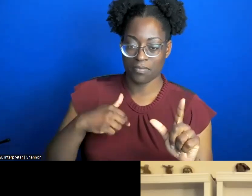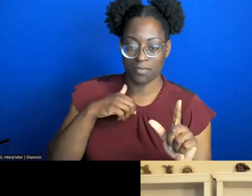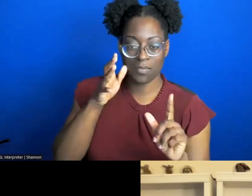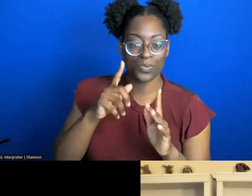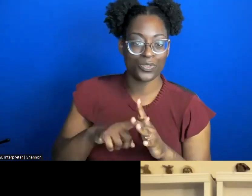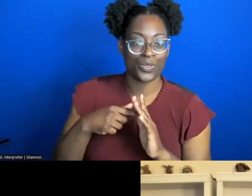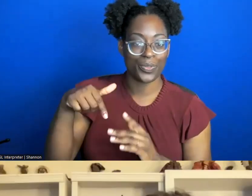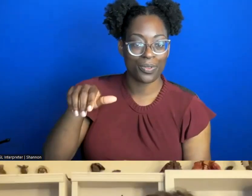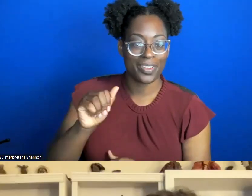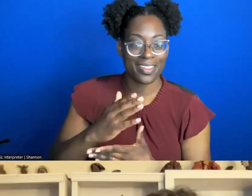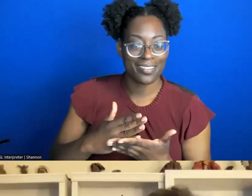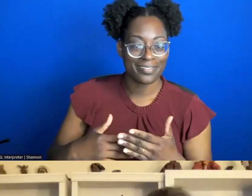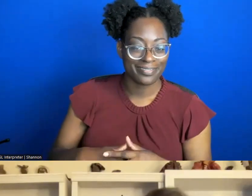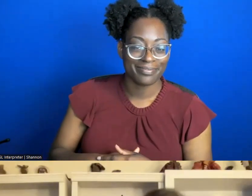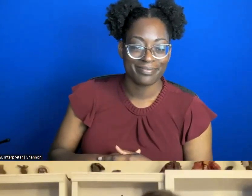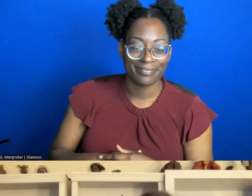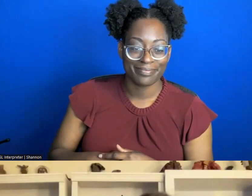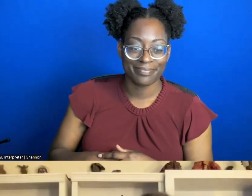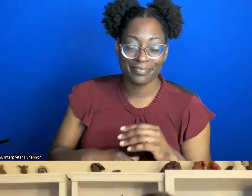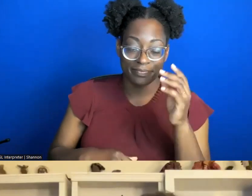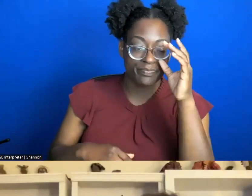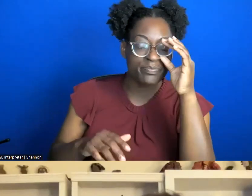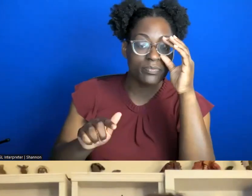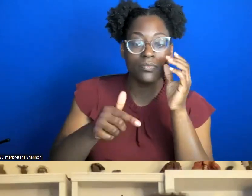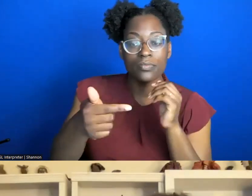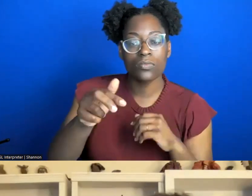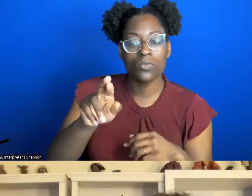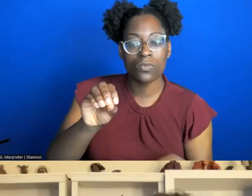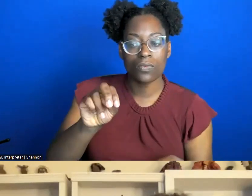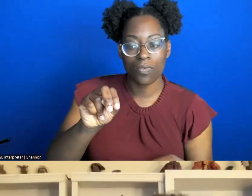great. Okay, I'm going to start with you, Ron.